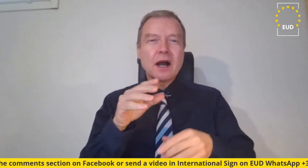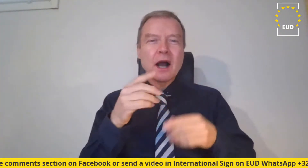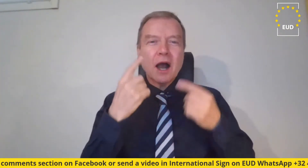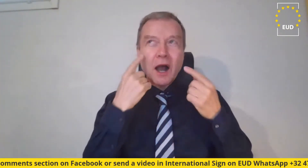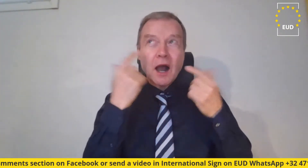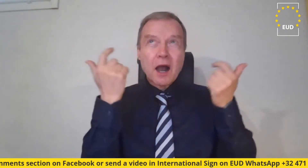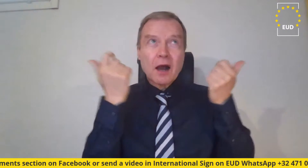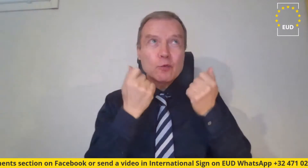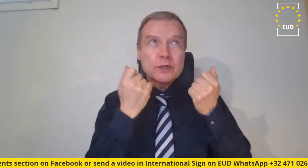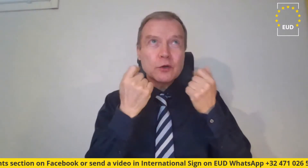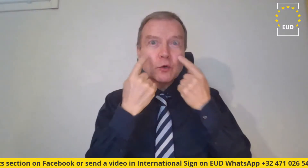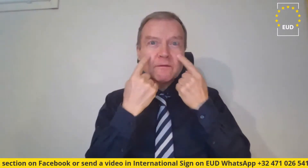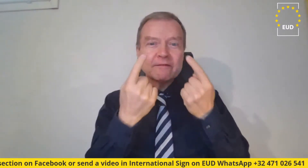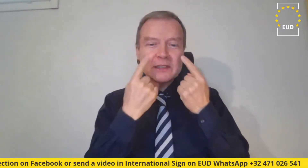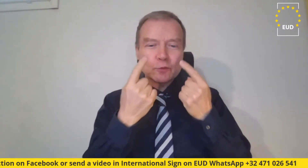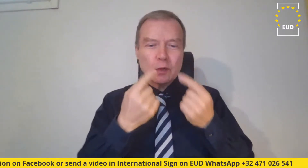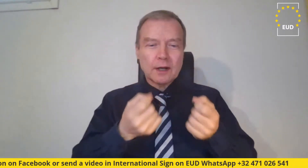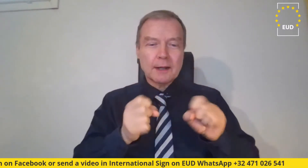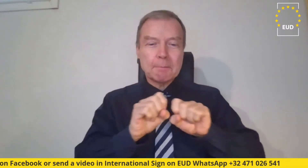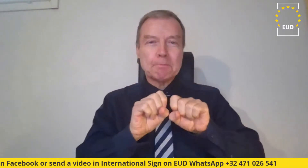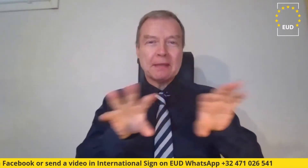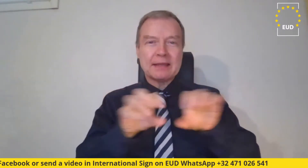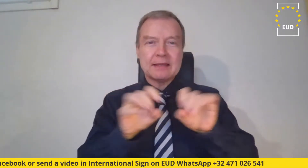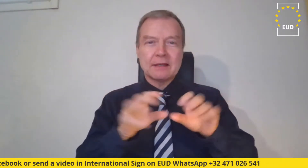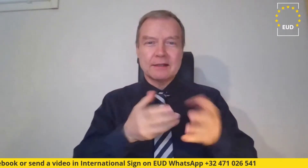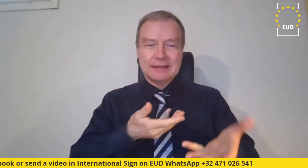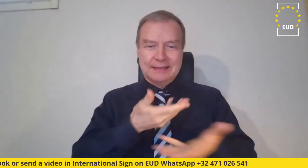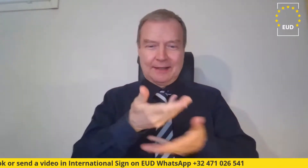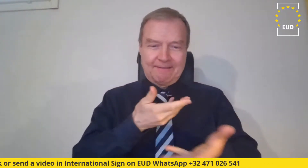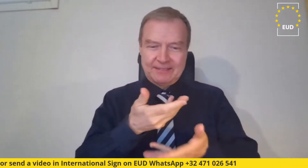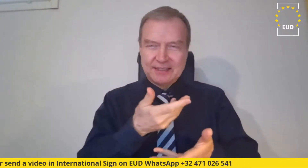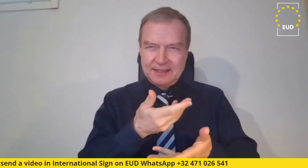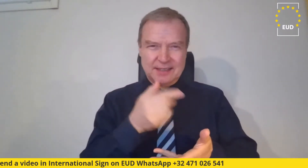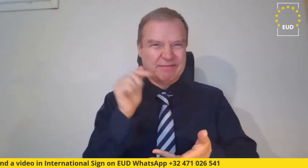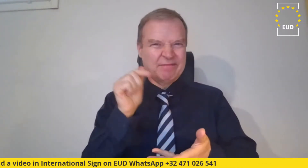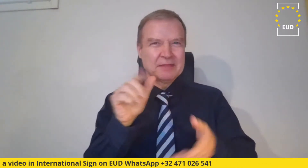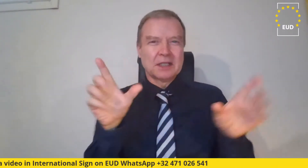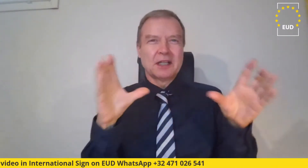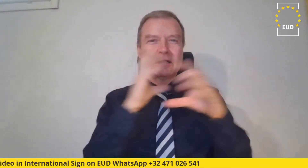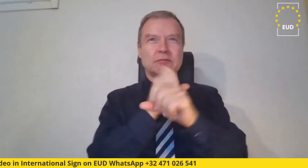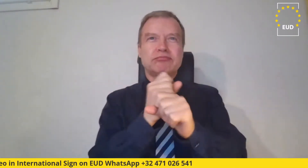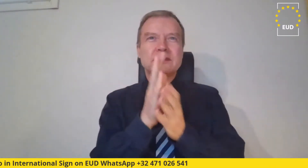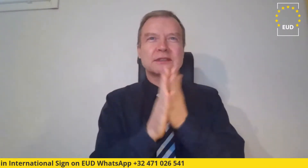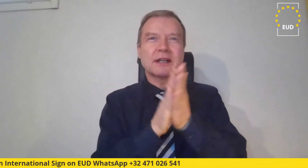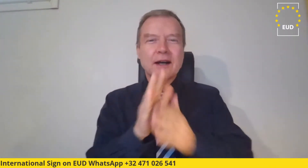The topic of this webinar: the Audiovisual Media Service Directive.